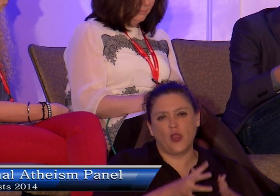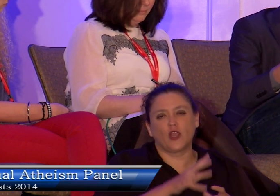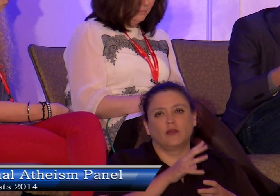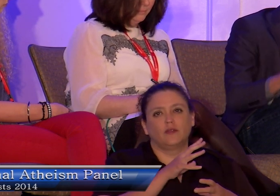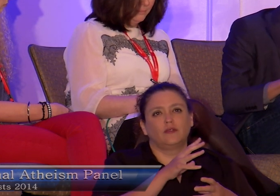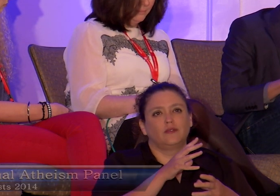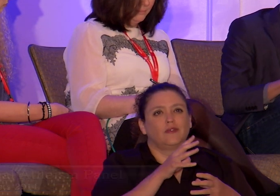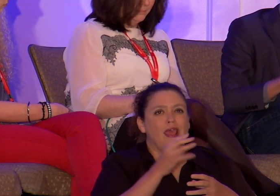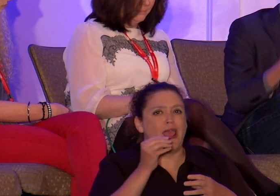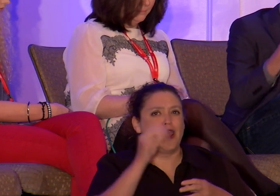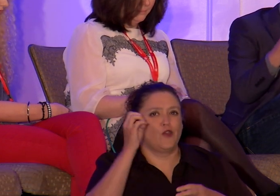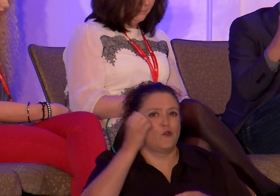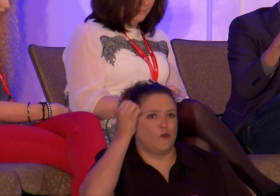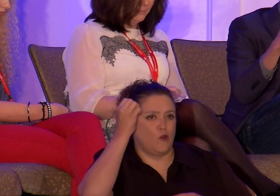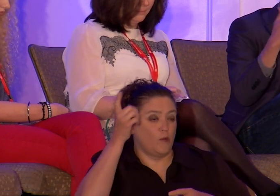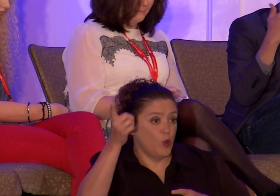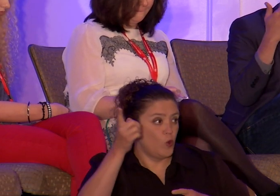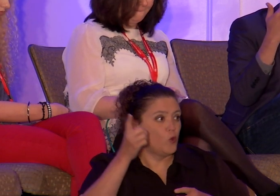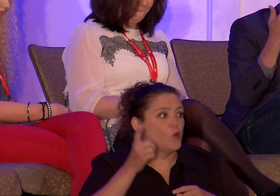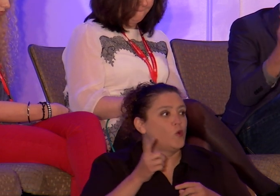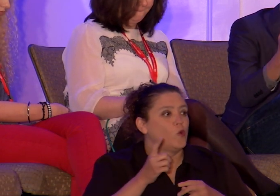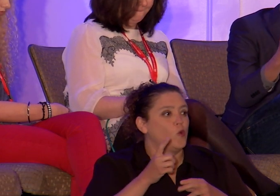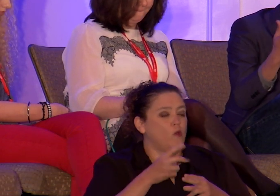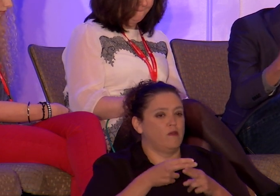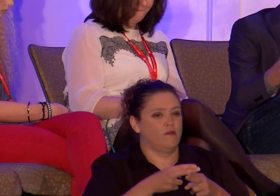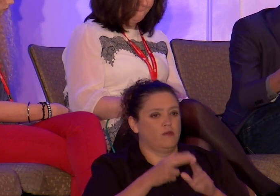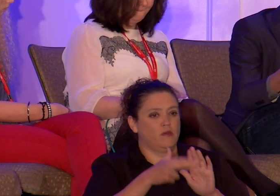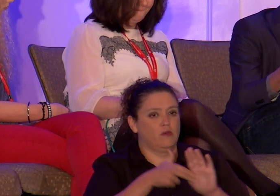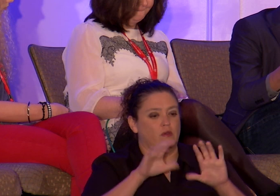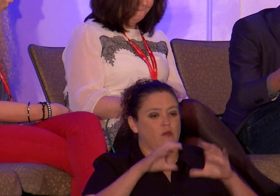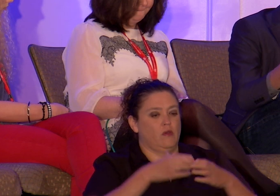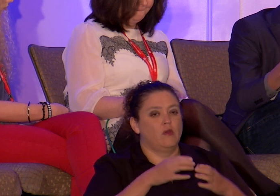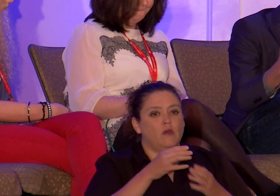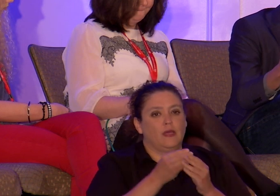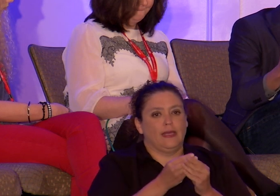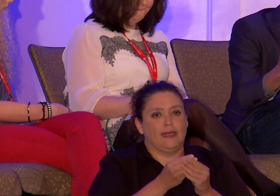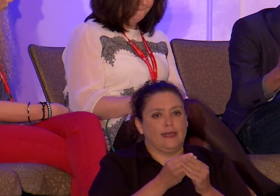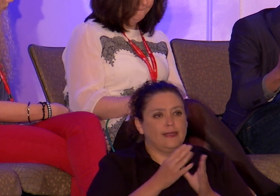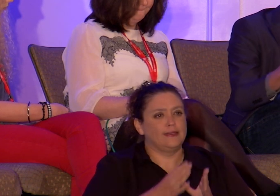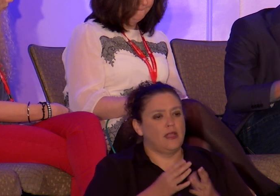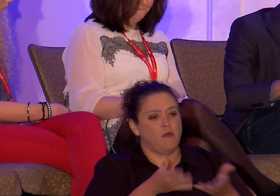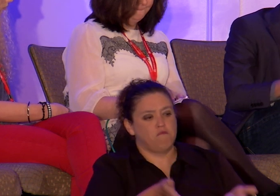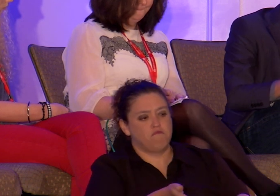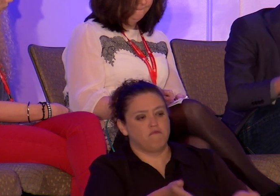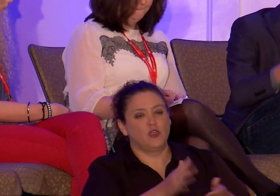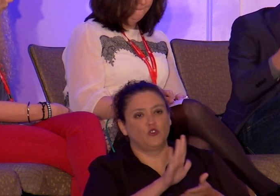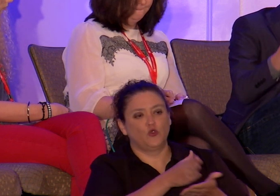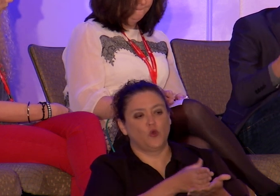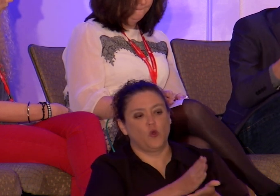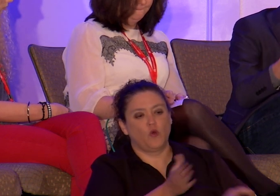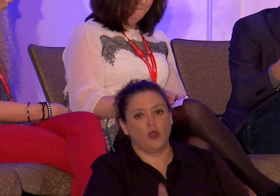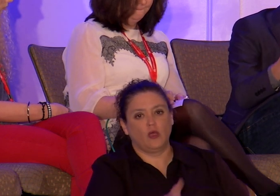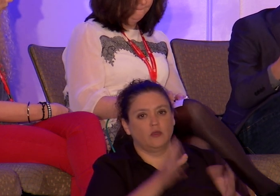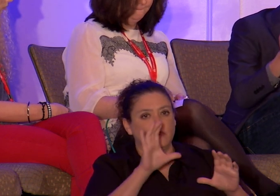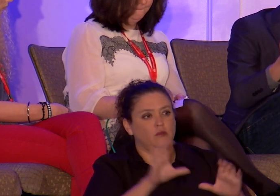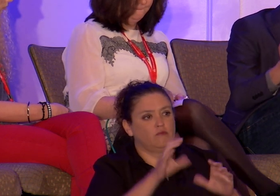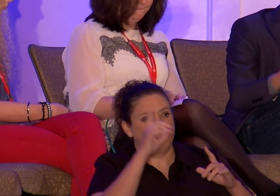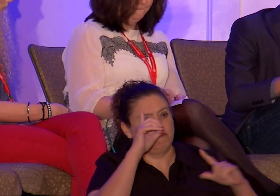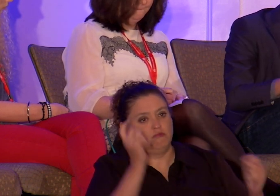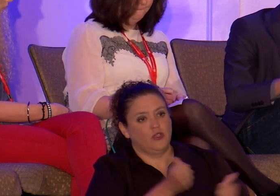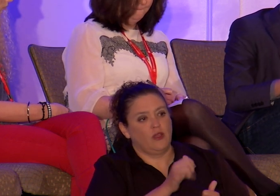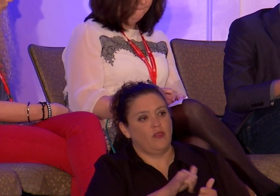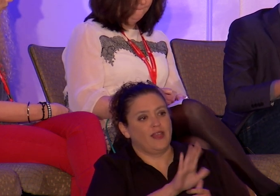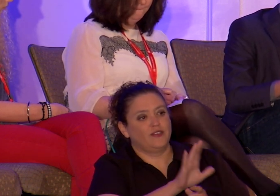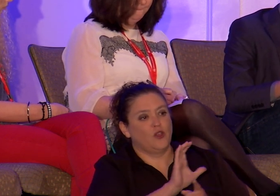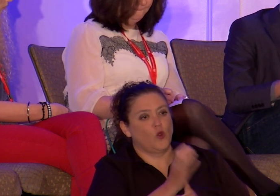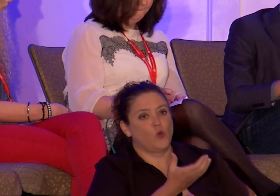of minority rights, they have given Islam a free pass to do whatever they want in the name of that's their culture and we